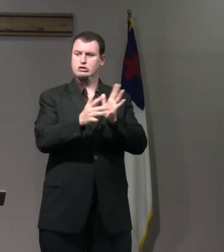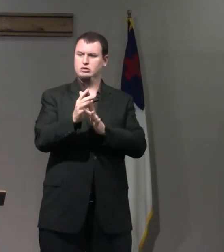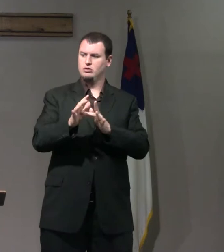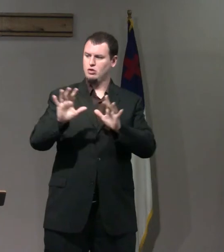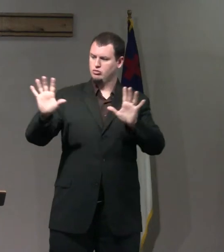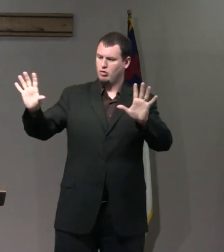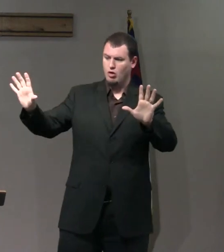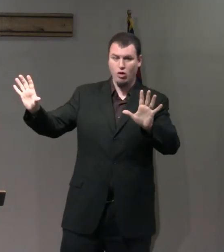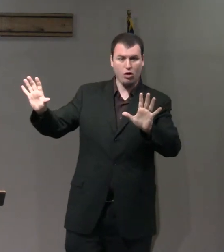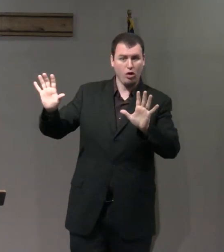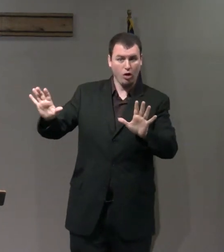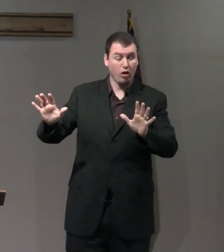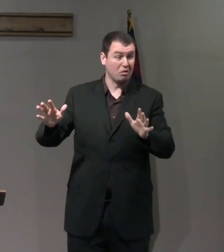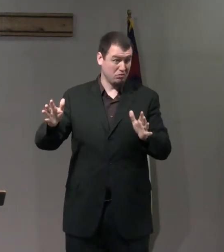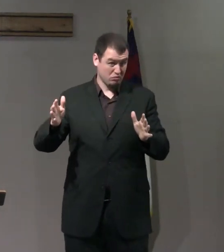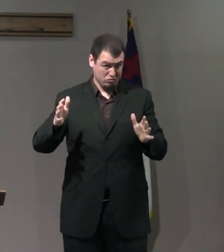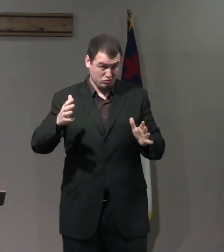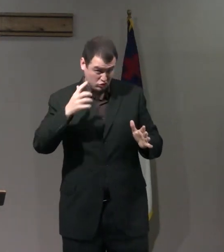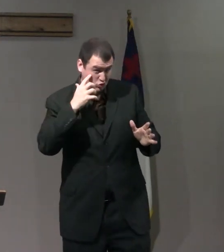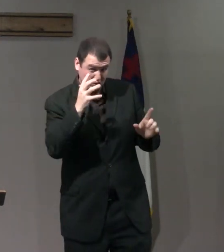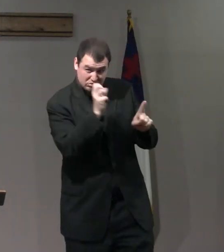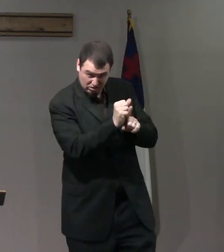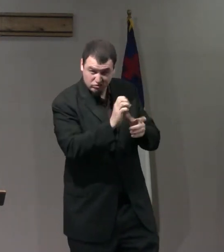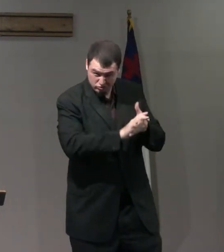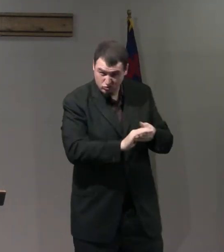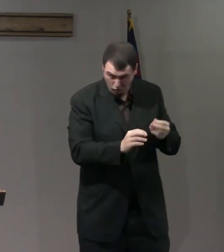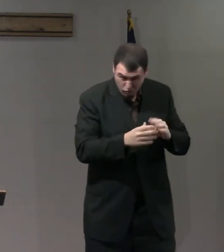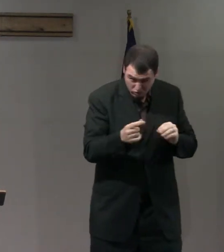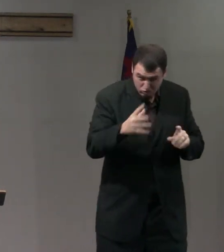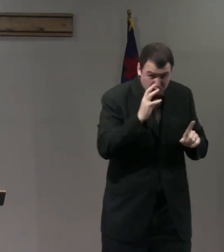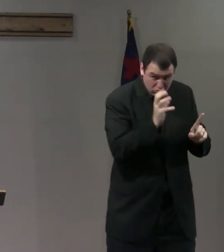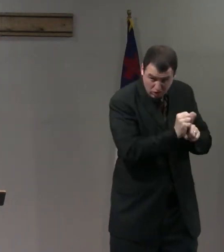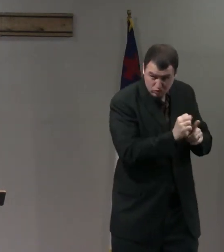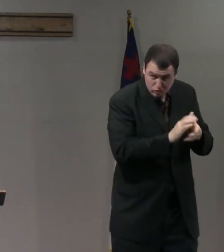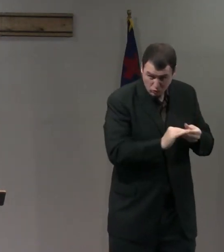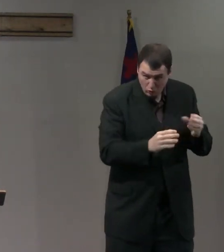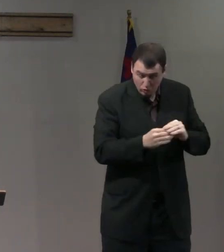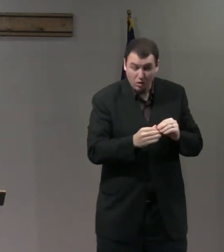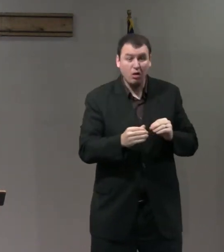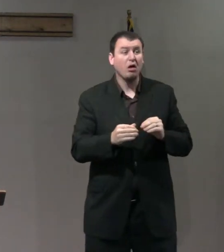And so he was telling the story of Jesus. Did you get that story?